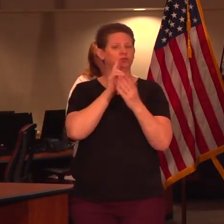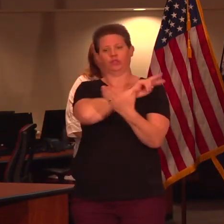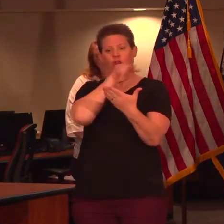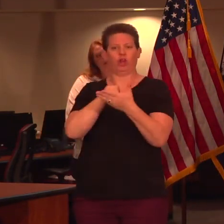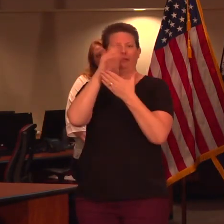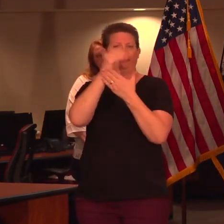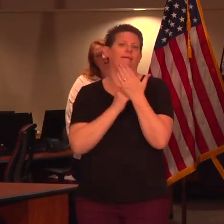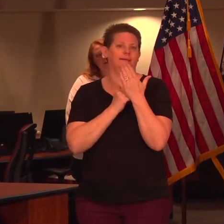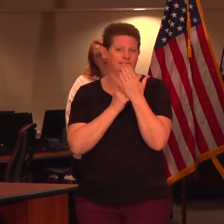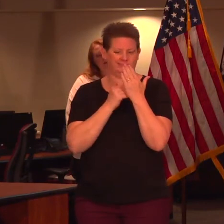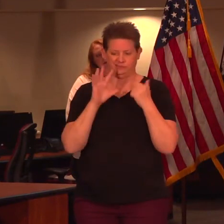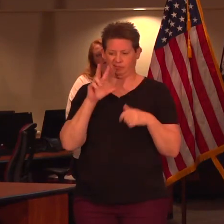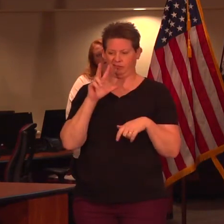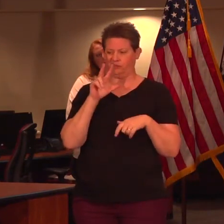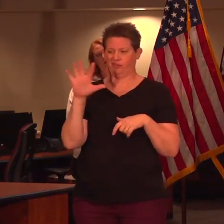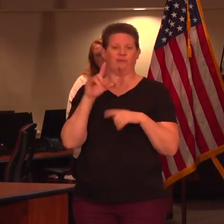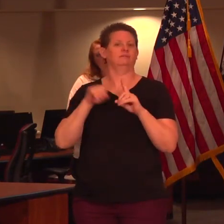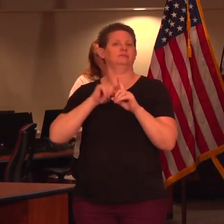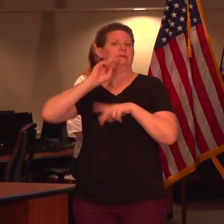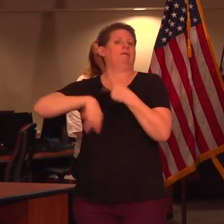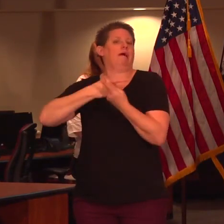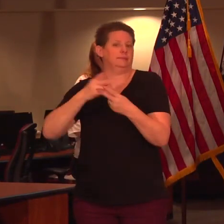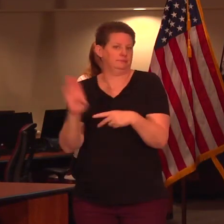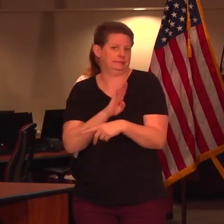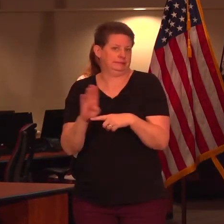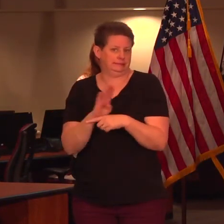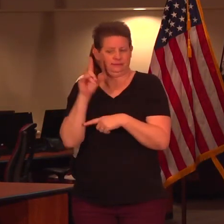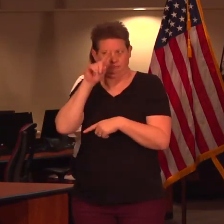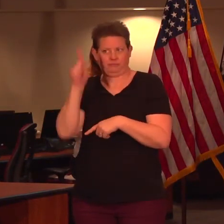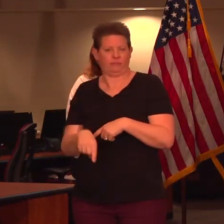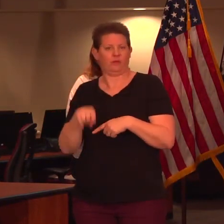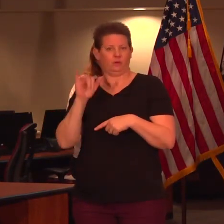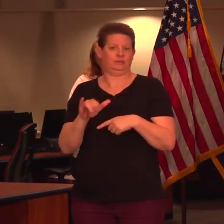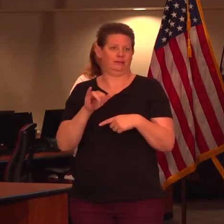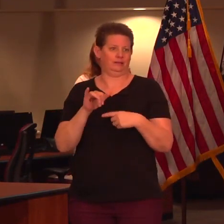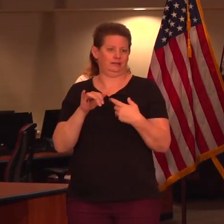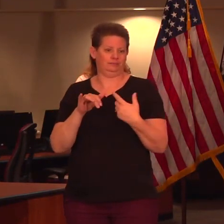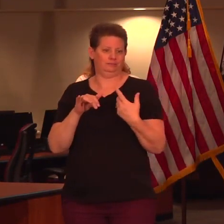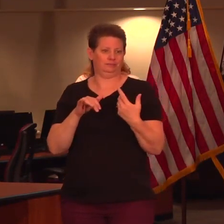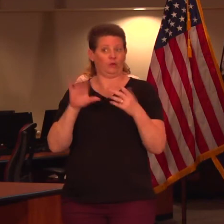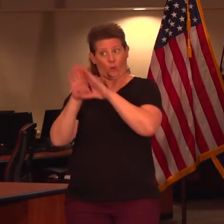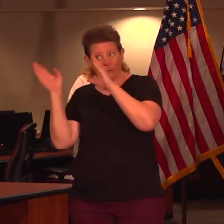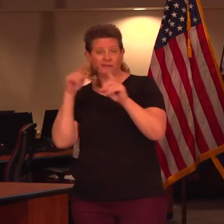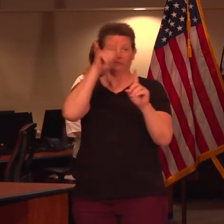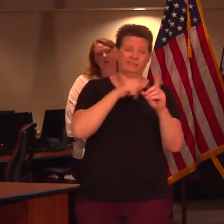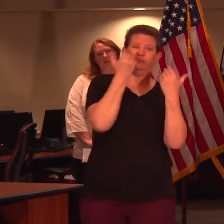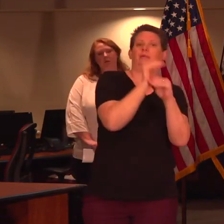list. There are a list of about 35 different types of businesses, and those are the ones that unfortunately we had to close or